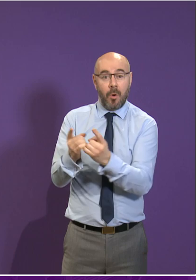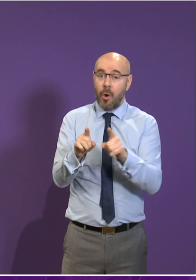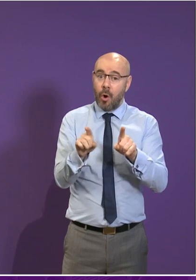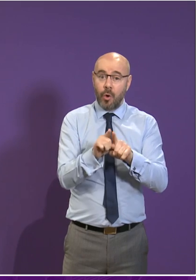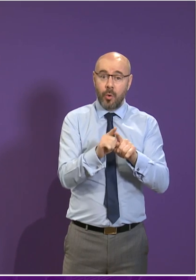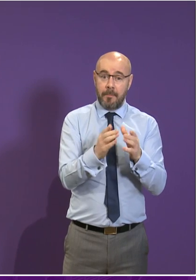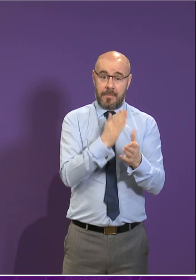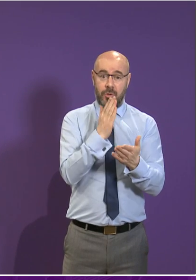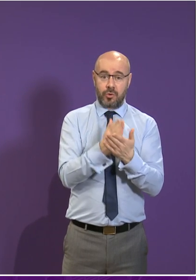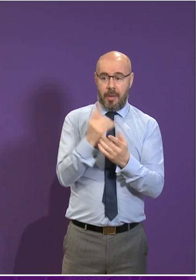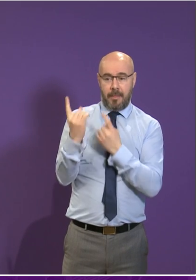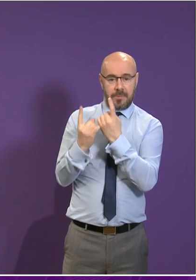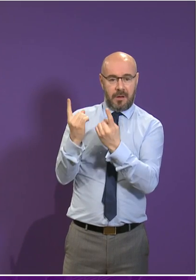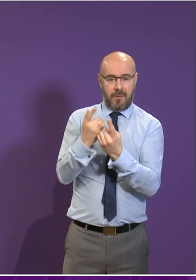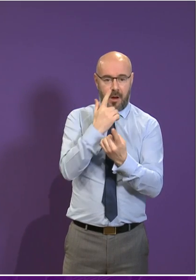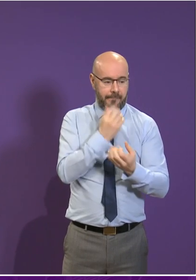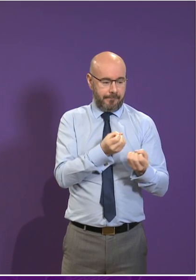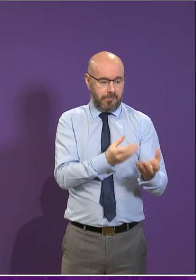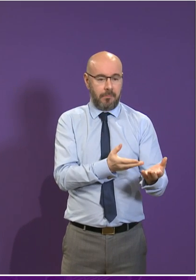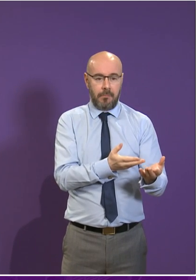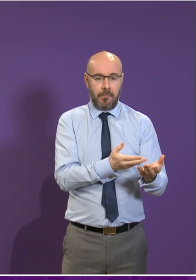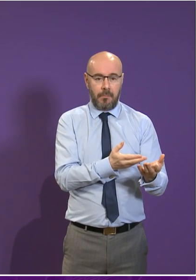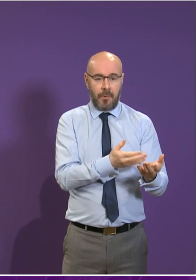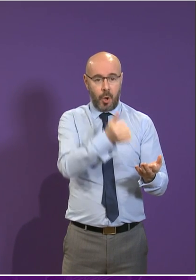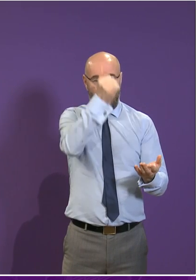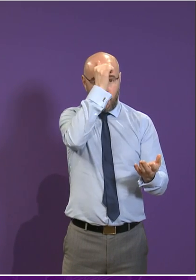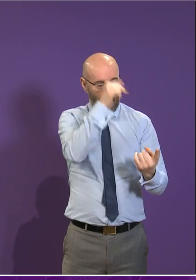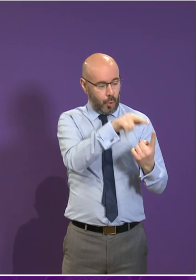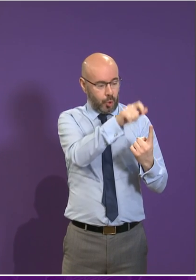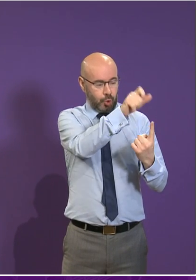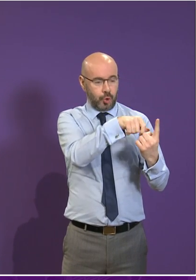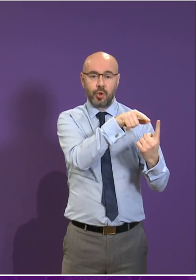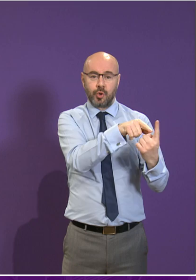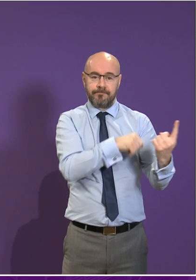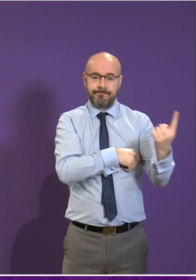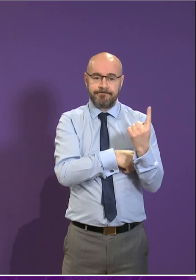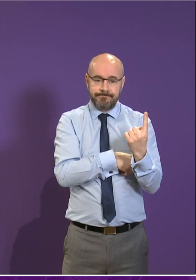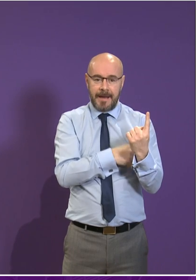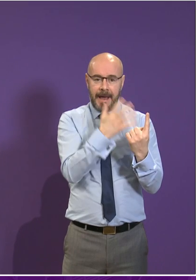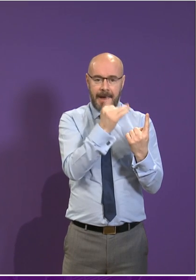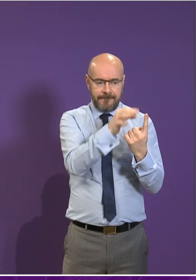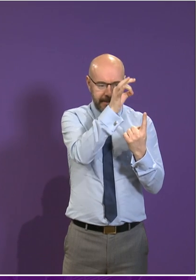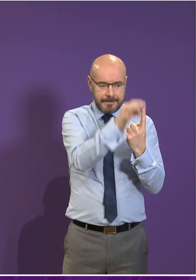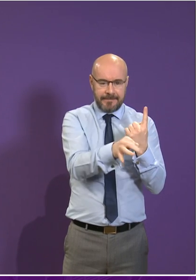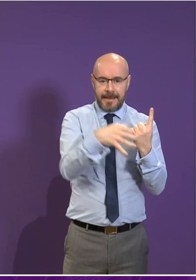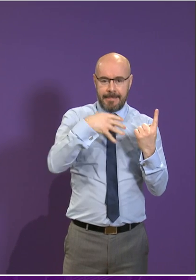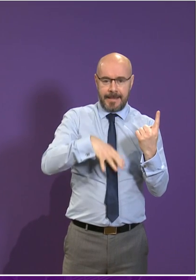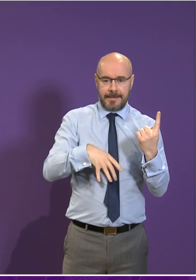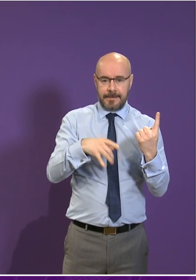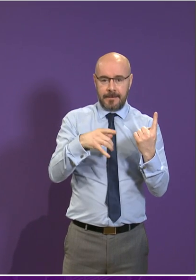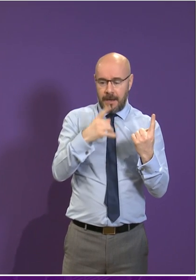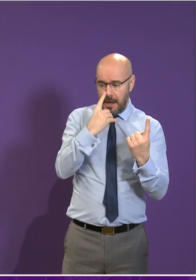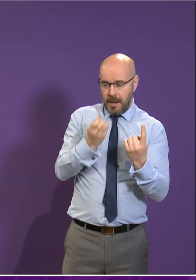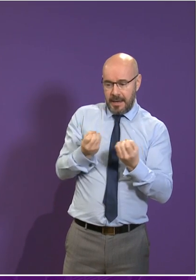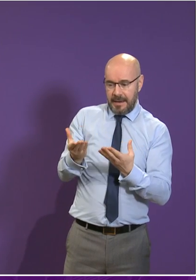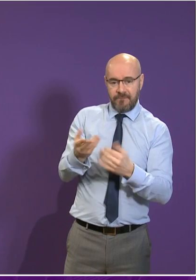have a responsive system so that if you know some students are coming with particular needs, that you can put the training